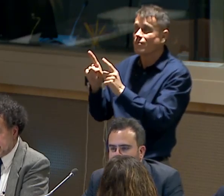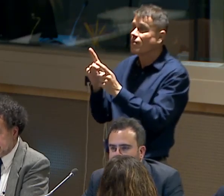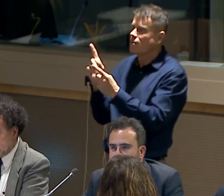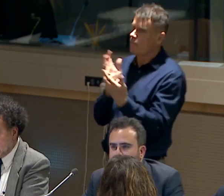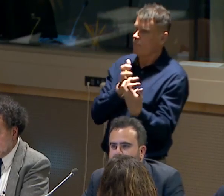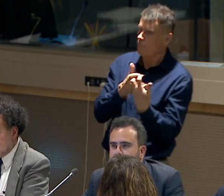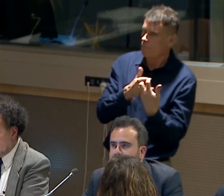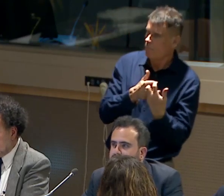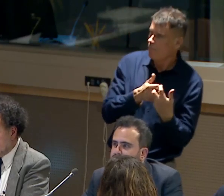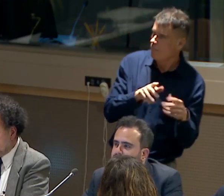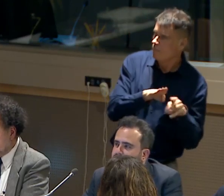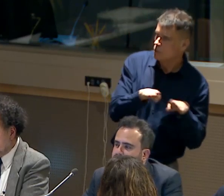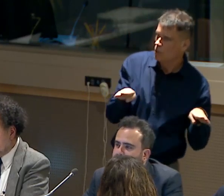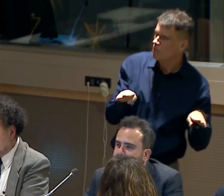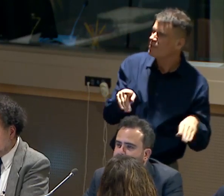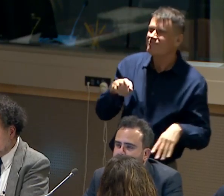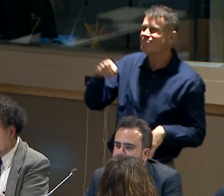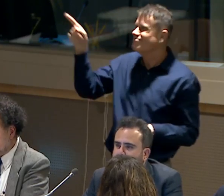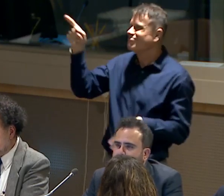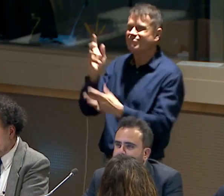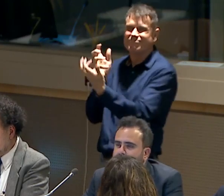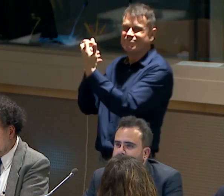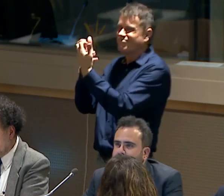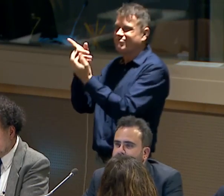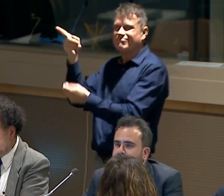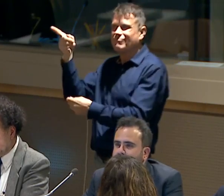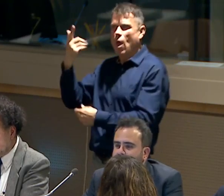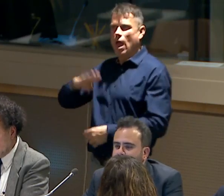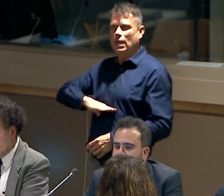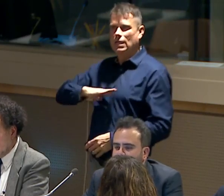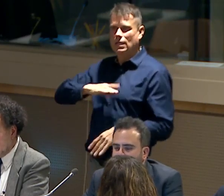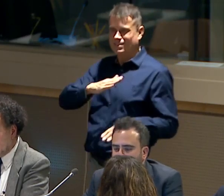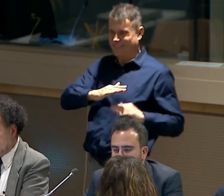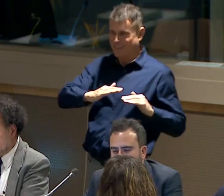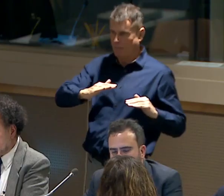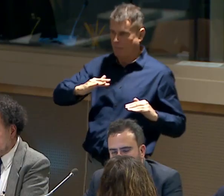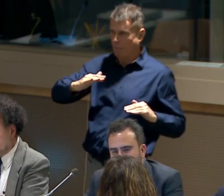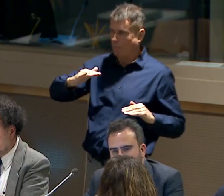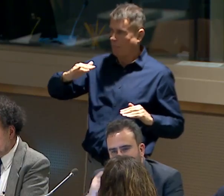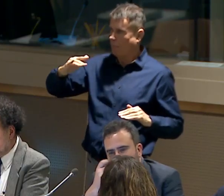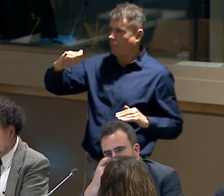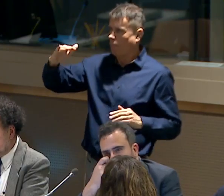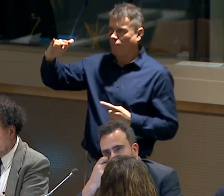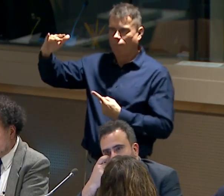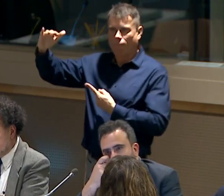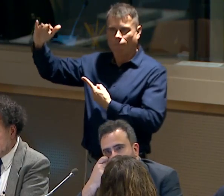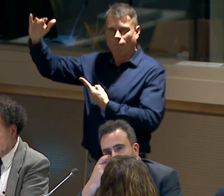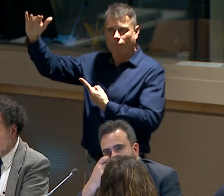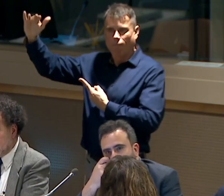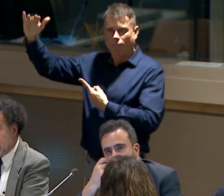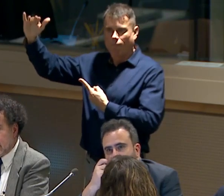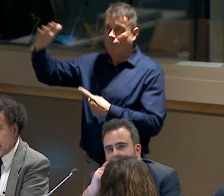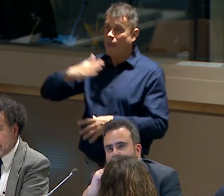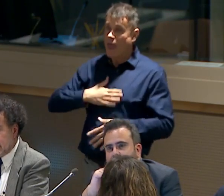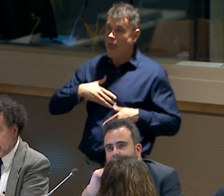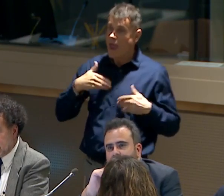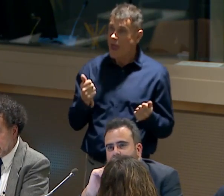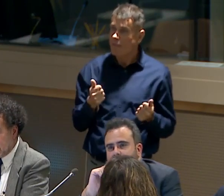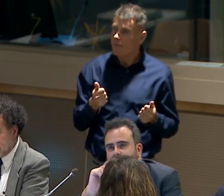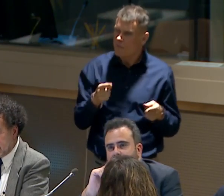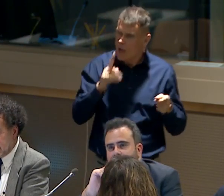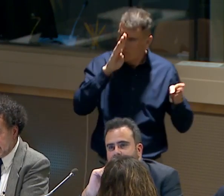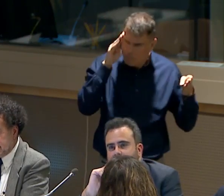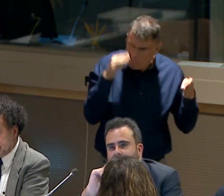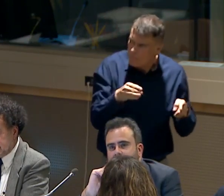mind. Too often, they are overlooked in healthcare, they are overlooked in research, and they are overlooked in